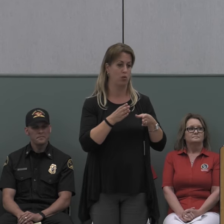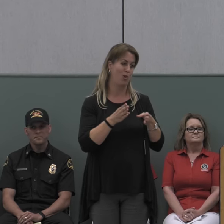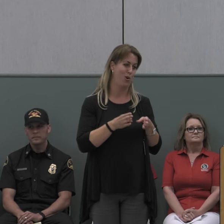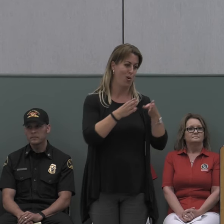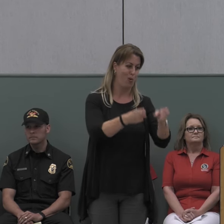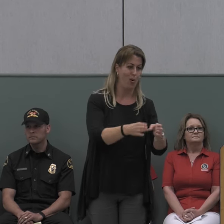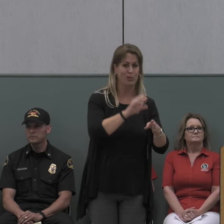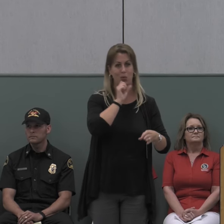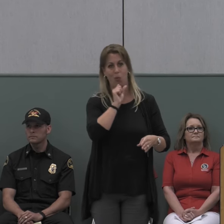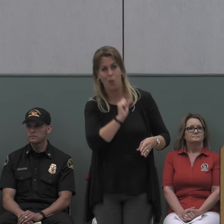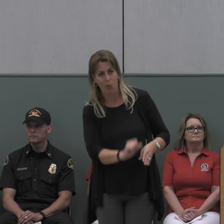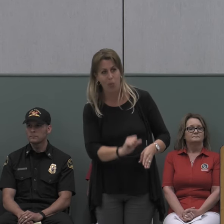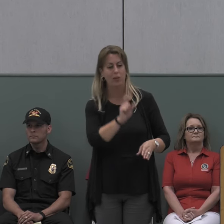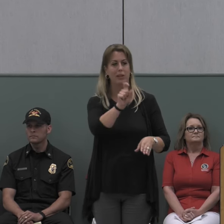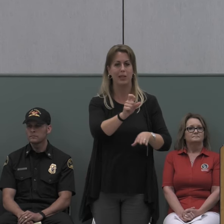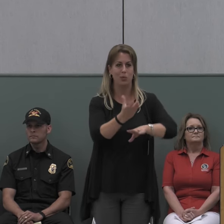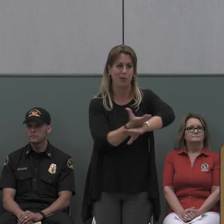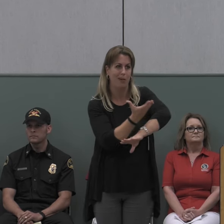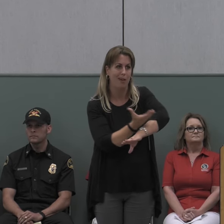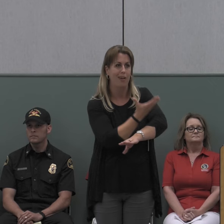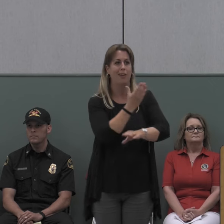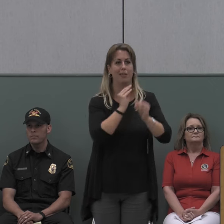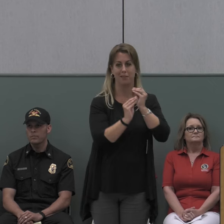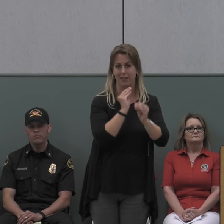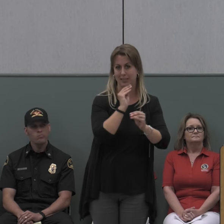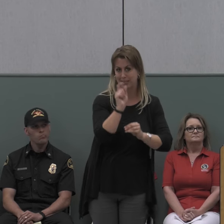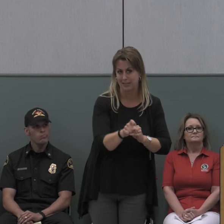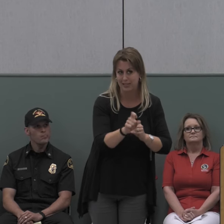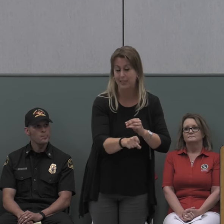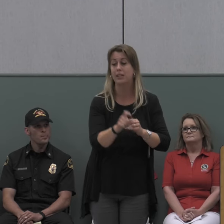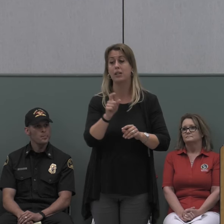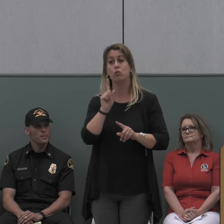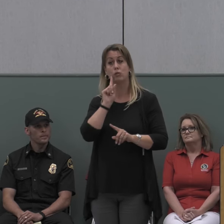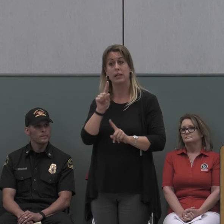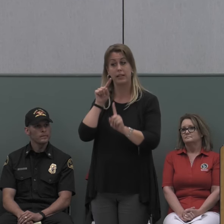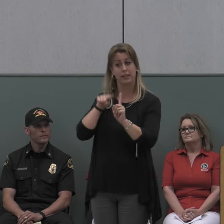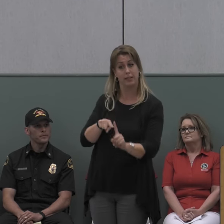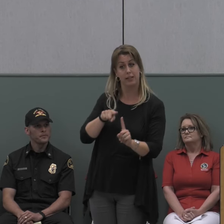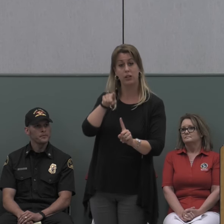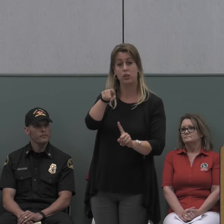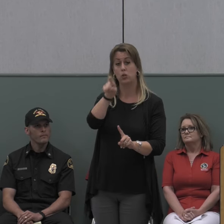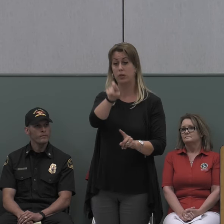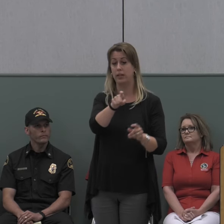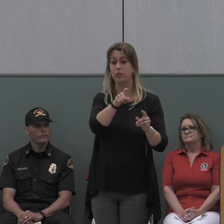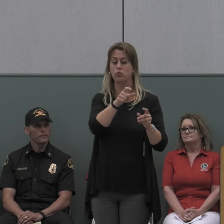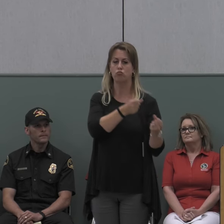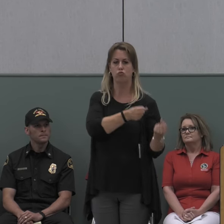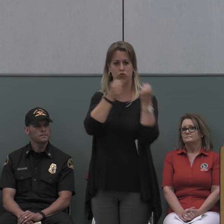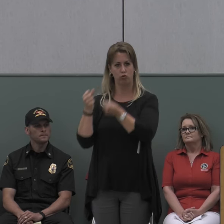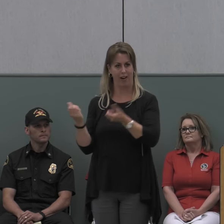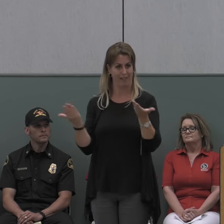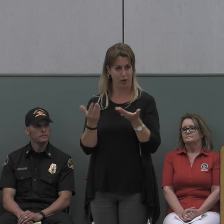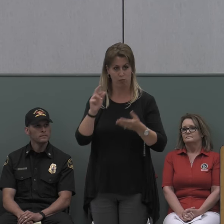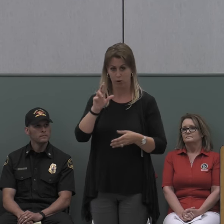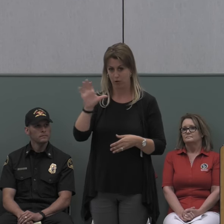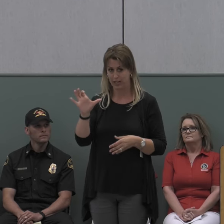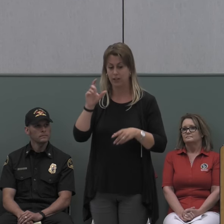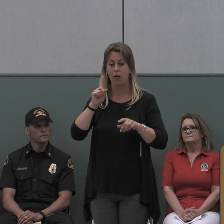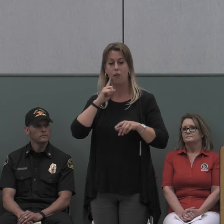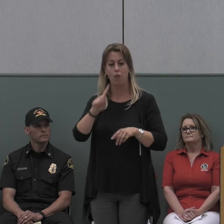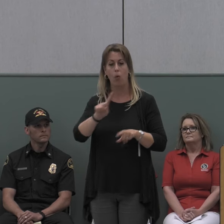passable, which is good news, especially for those of you who rely on getting to Ridgecrest for a lot of your services.